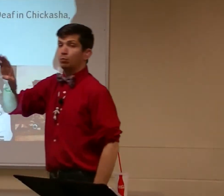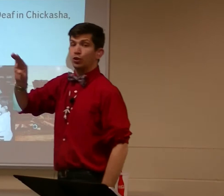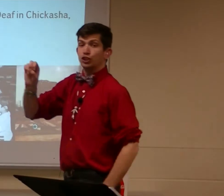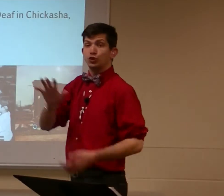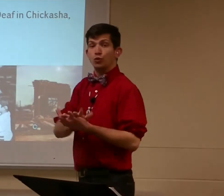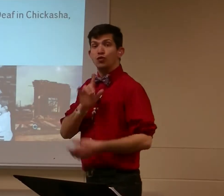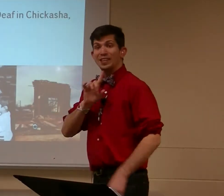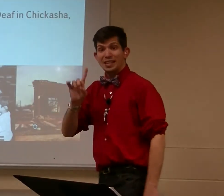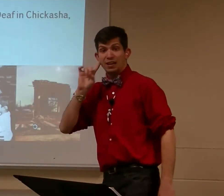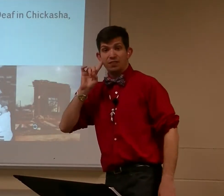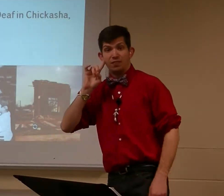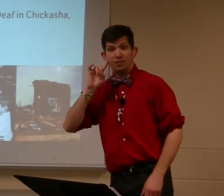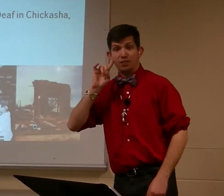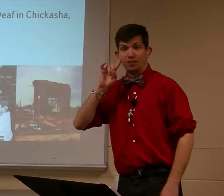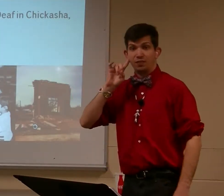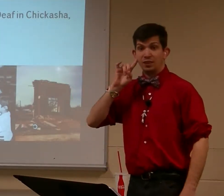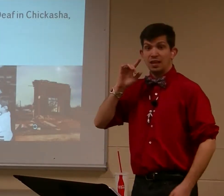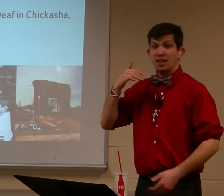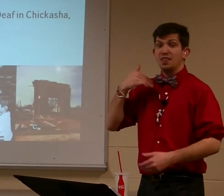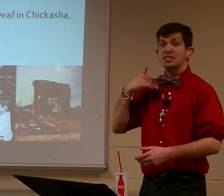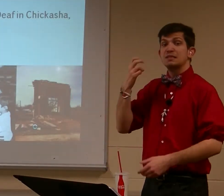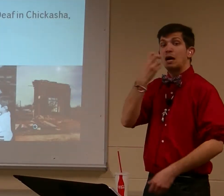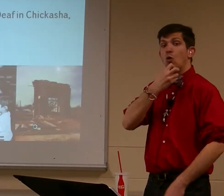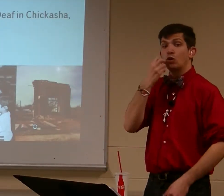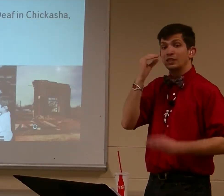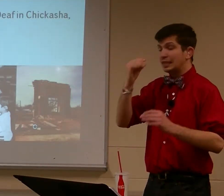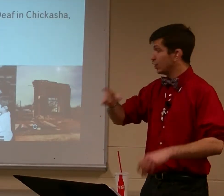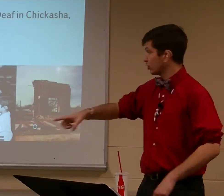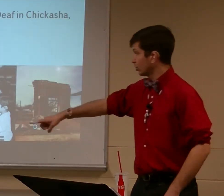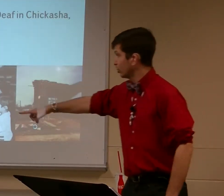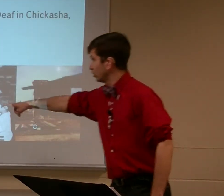Jamesburg School for the Deaf. This is my oral teacher,